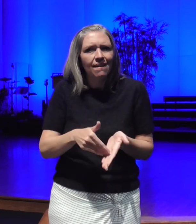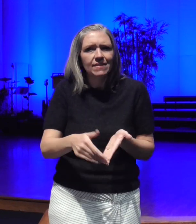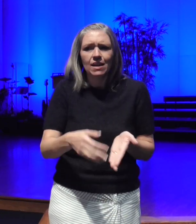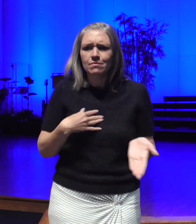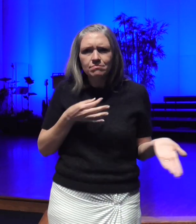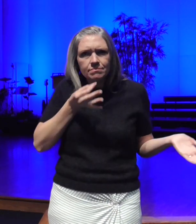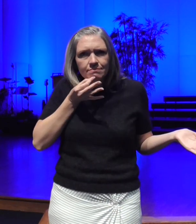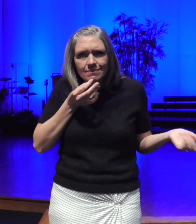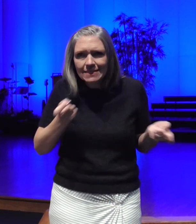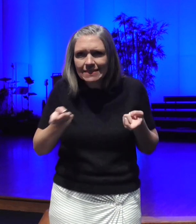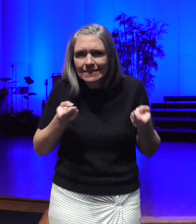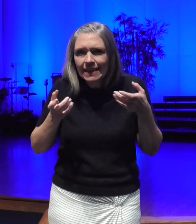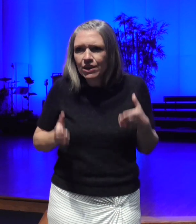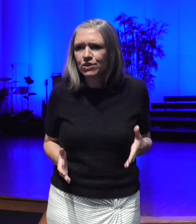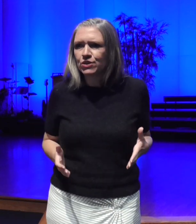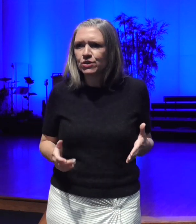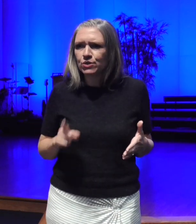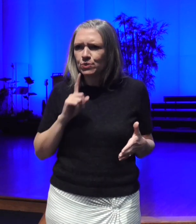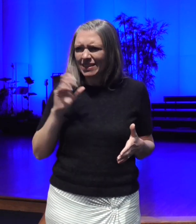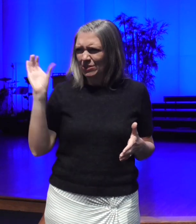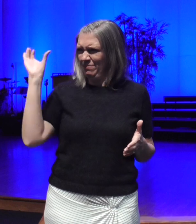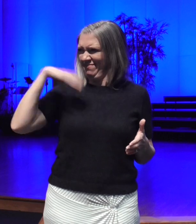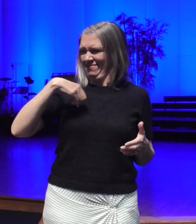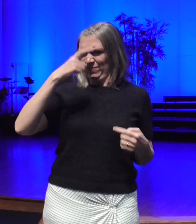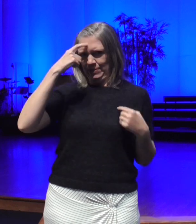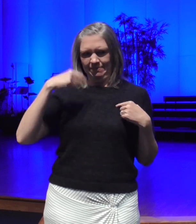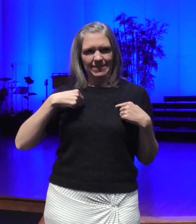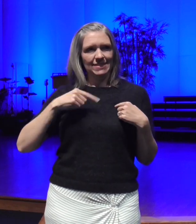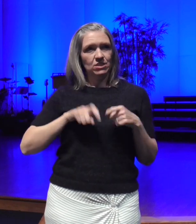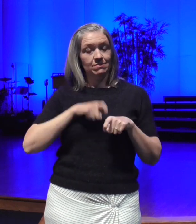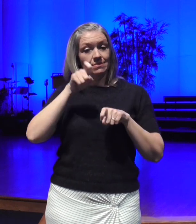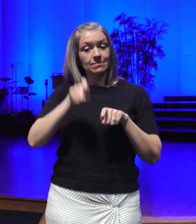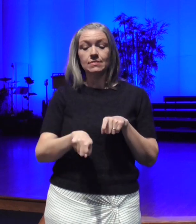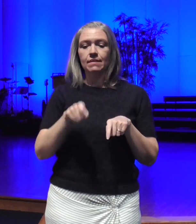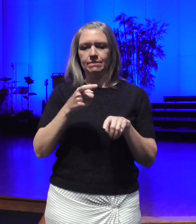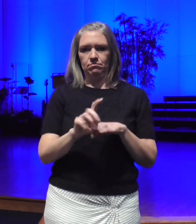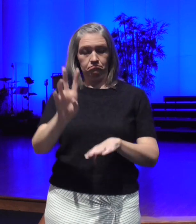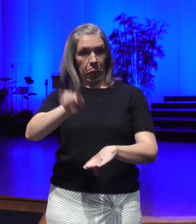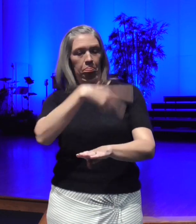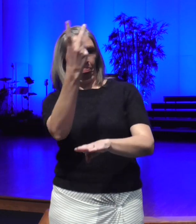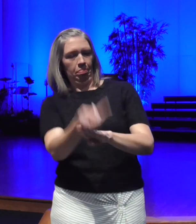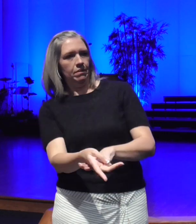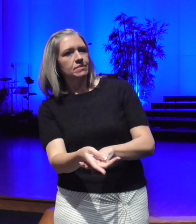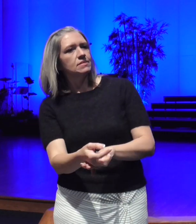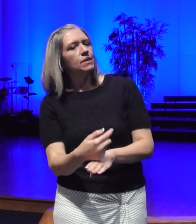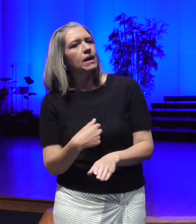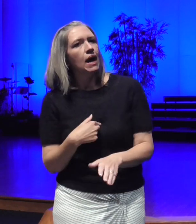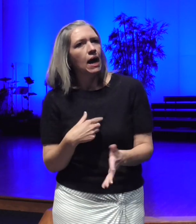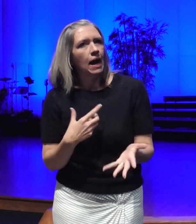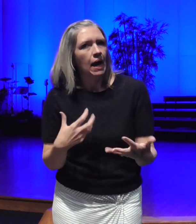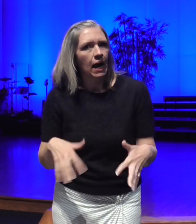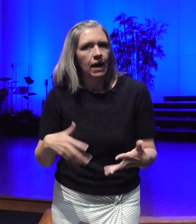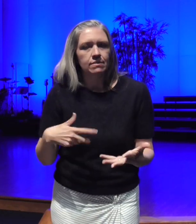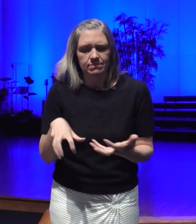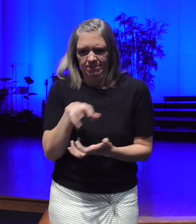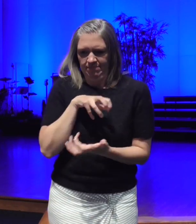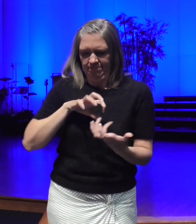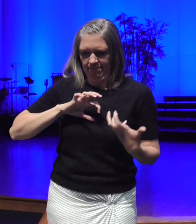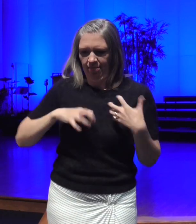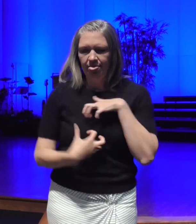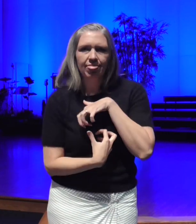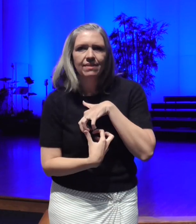good skater, and it was really unusual for me to just step out on the ice and fall like that. So I was really kind of discombobulated.